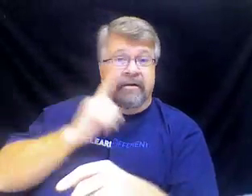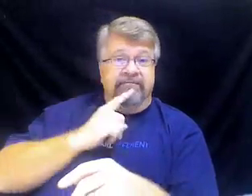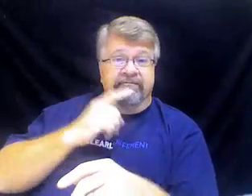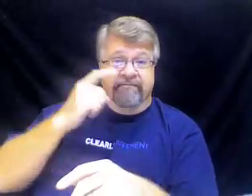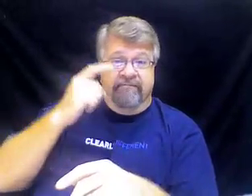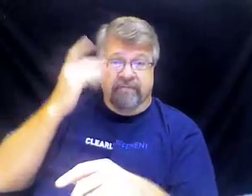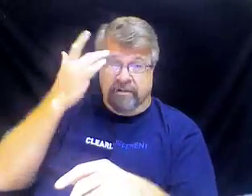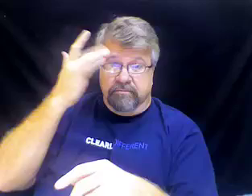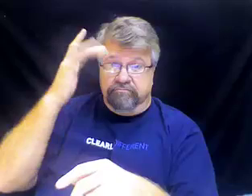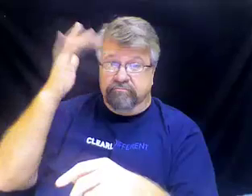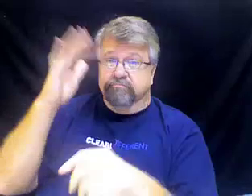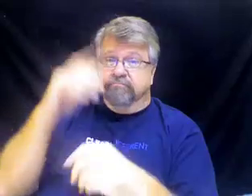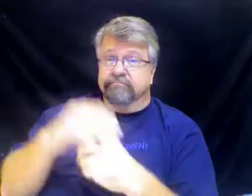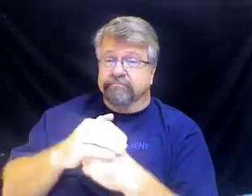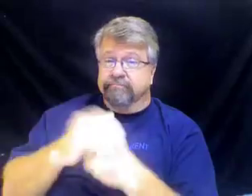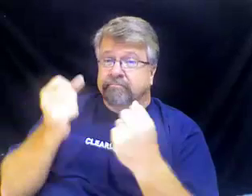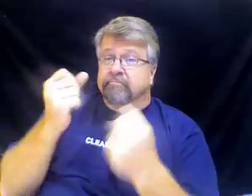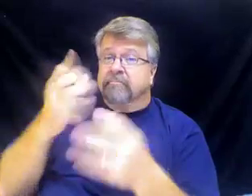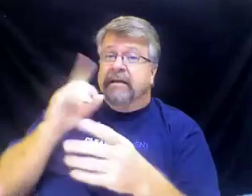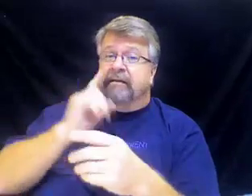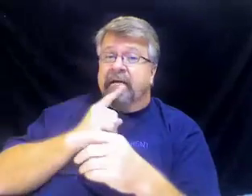Do what need to do.